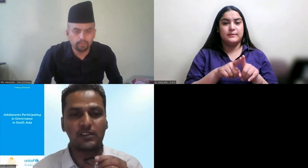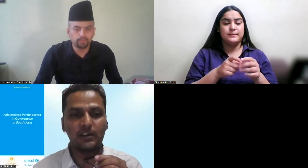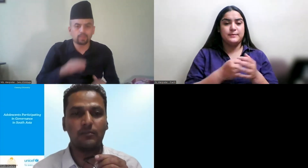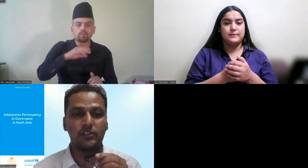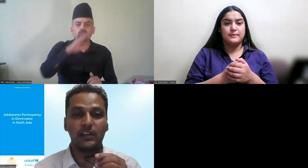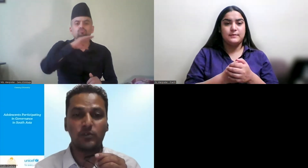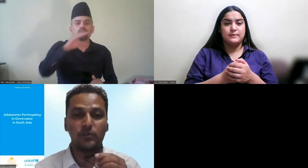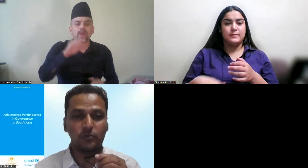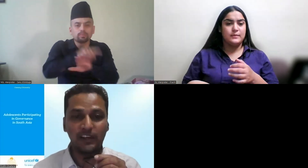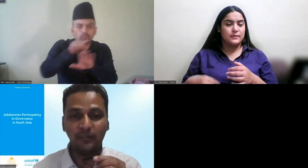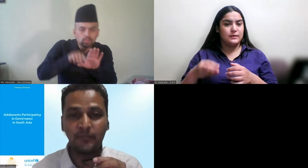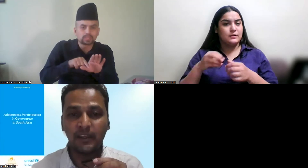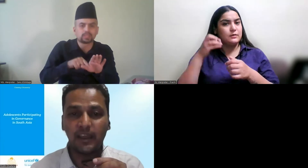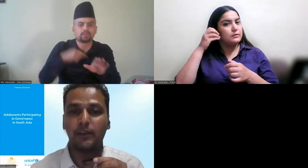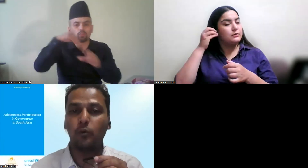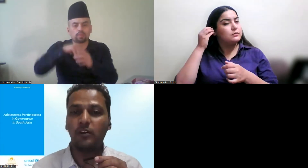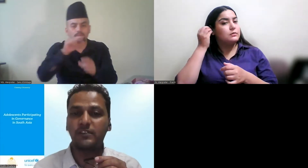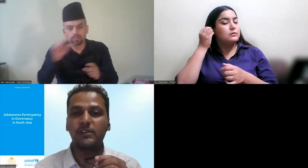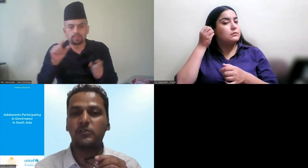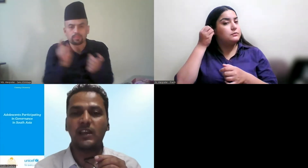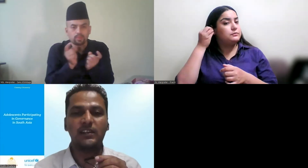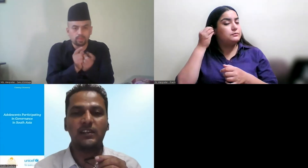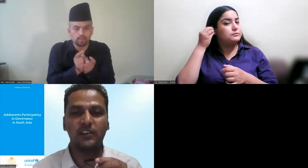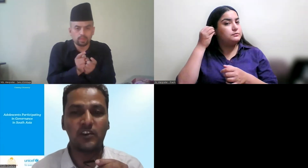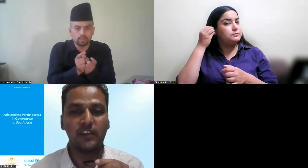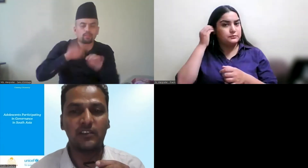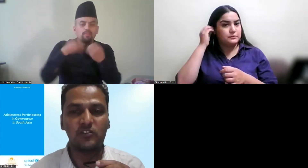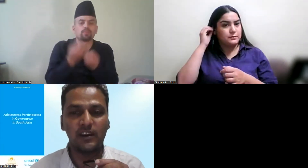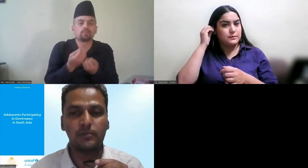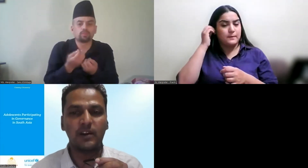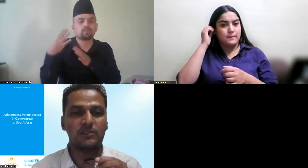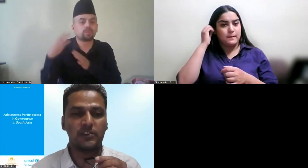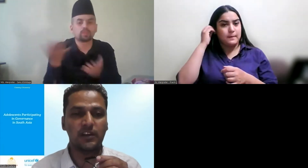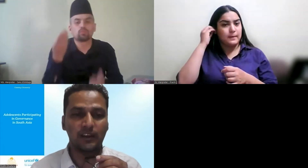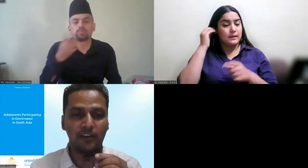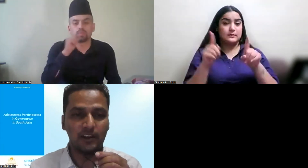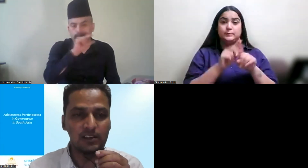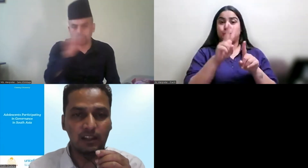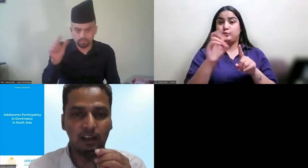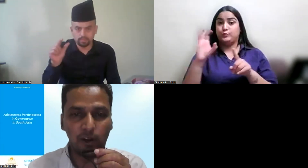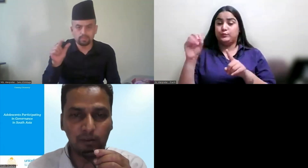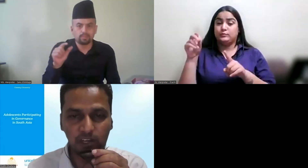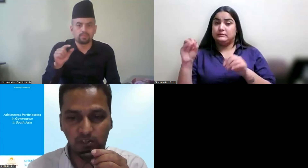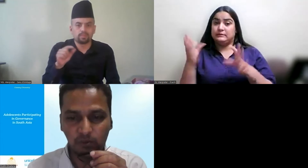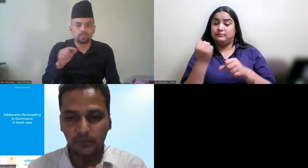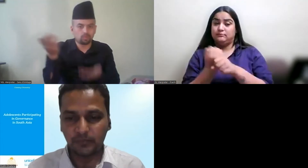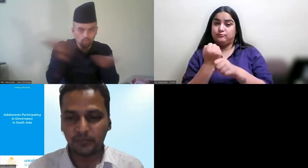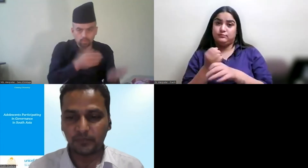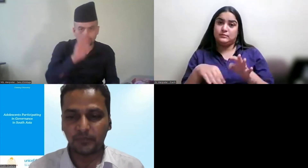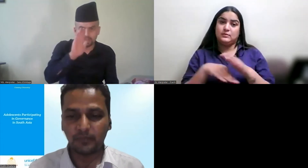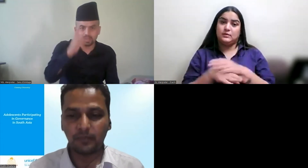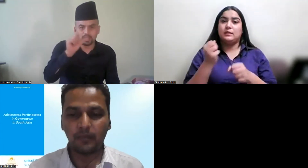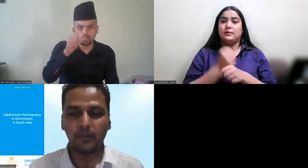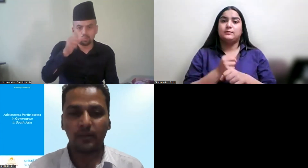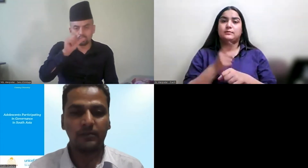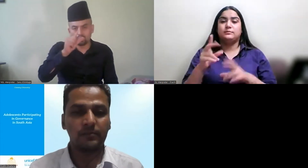process in Bhutan 2020 and the role of civil society in strengthening children's participation in governance. Welcome, Chencho.